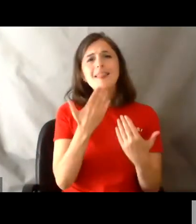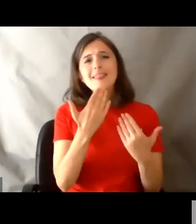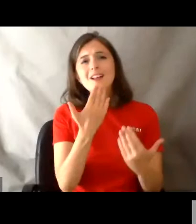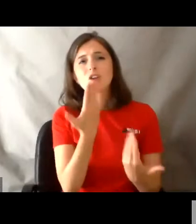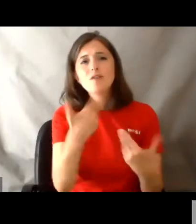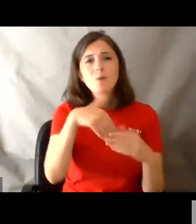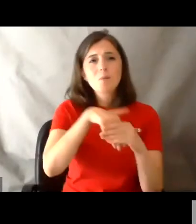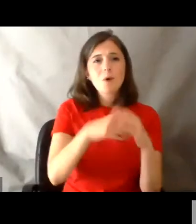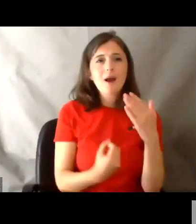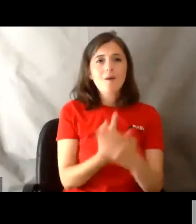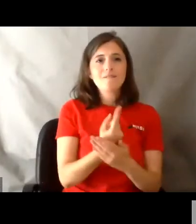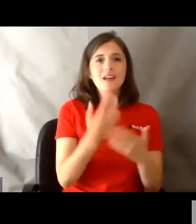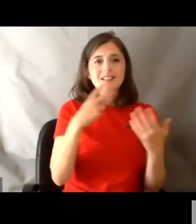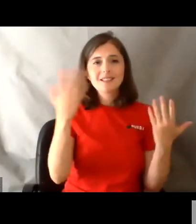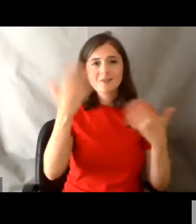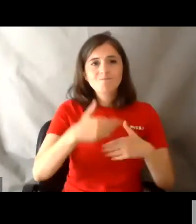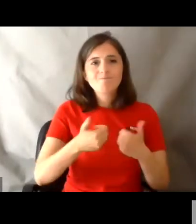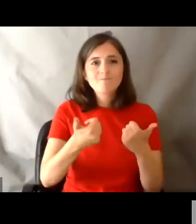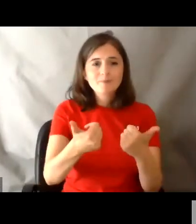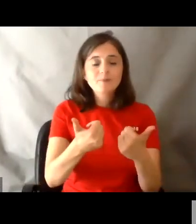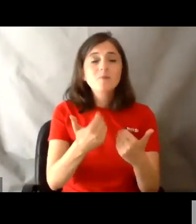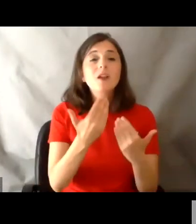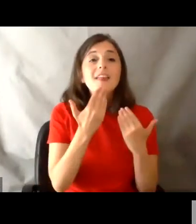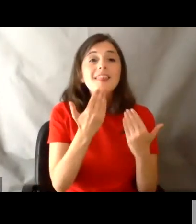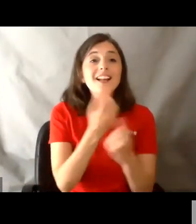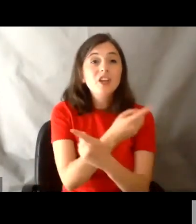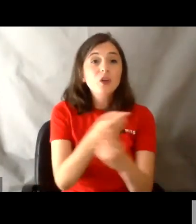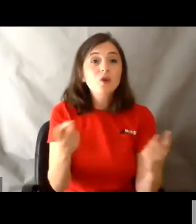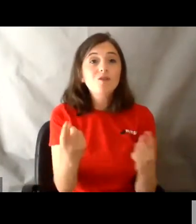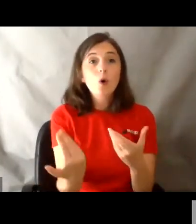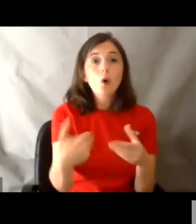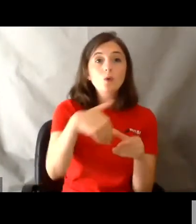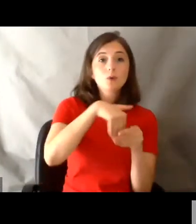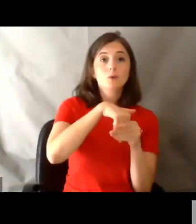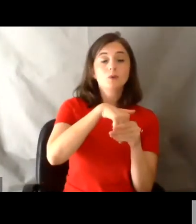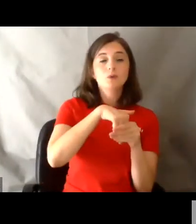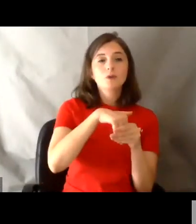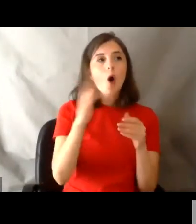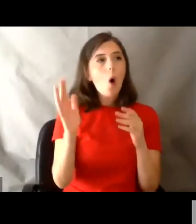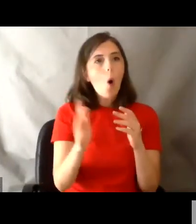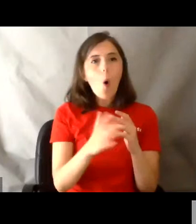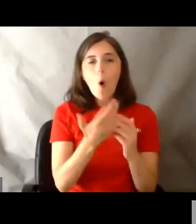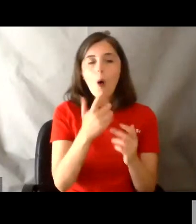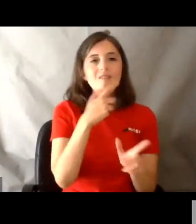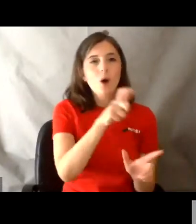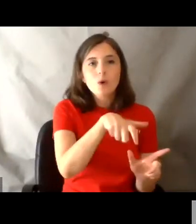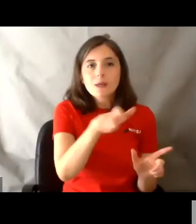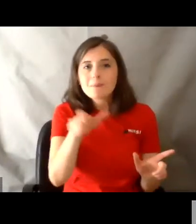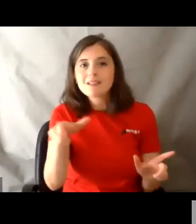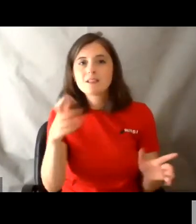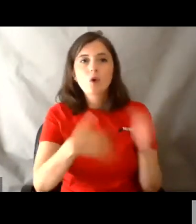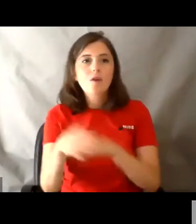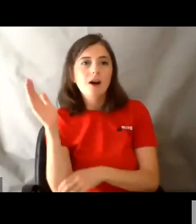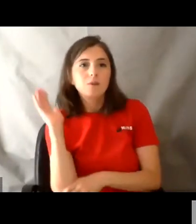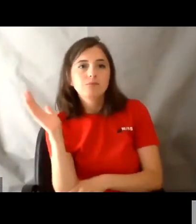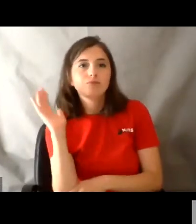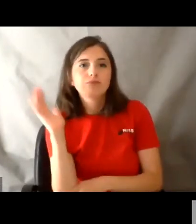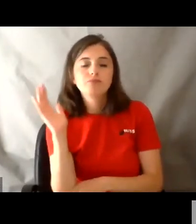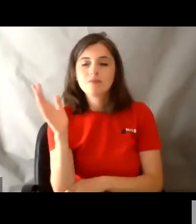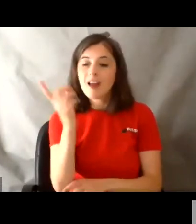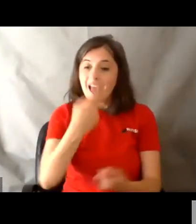tonight. Thanks to everyone for participating, to all our commissioners and speakers, and to everyone